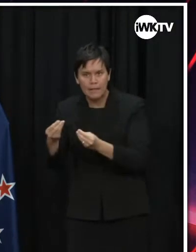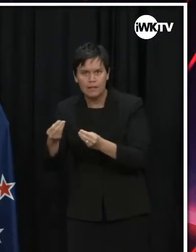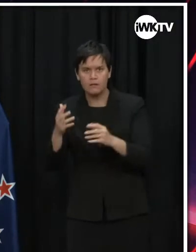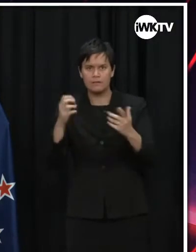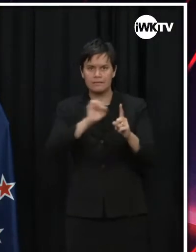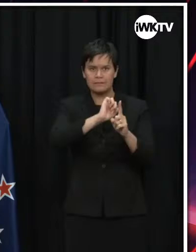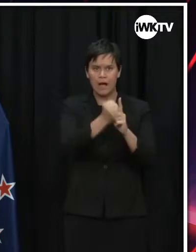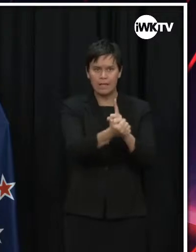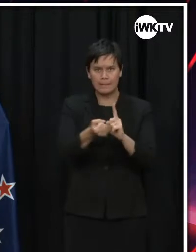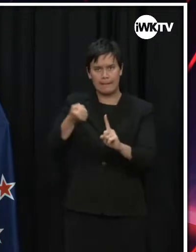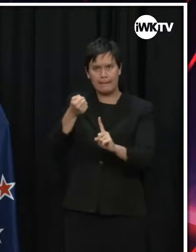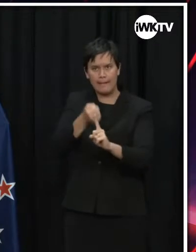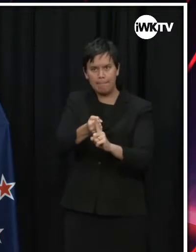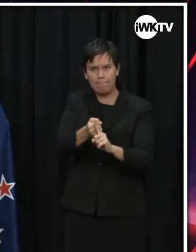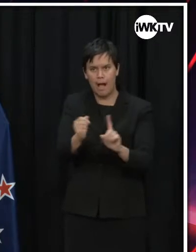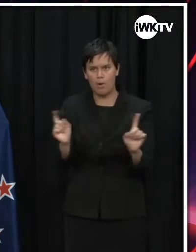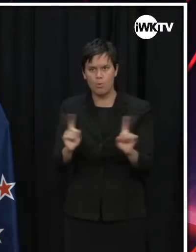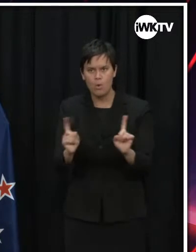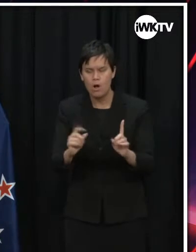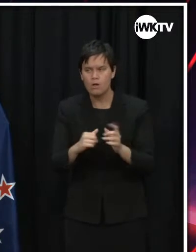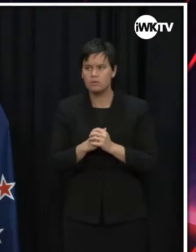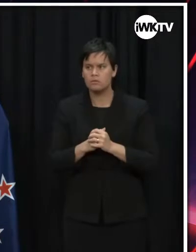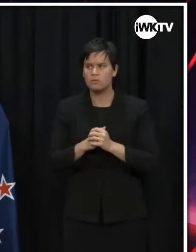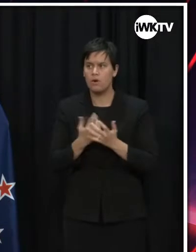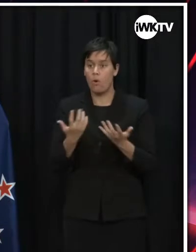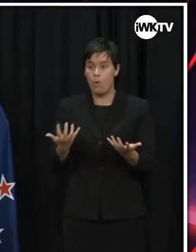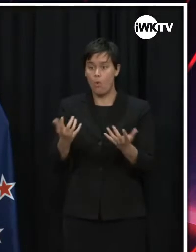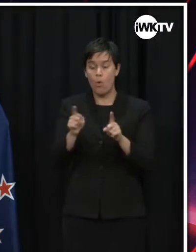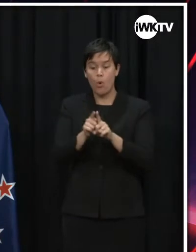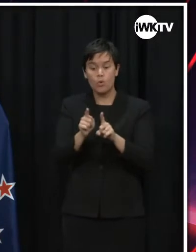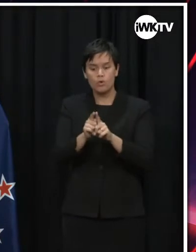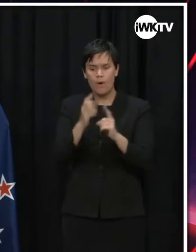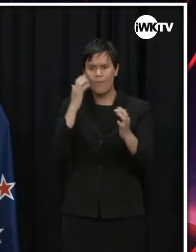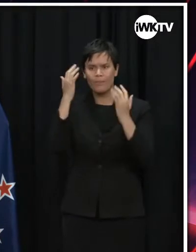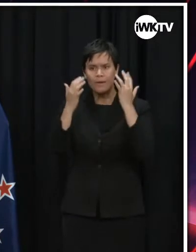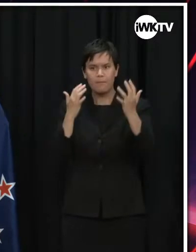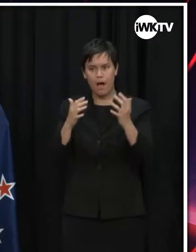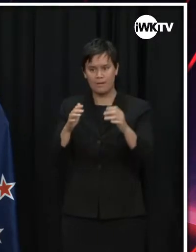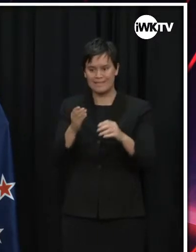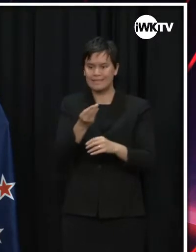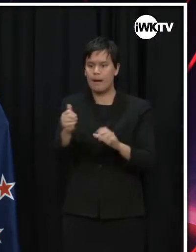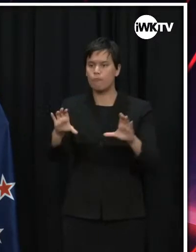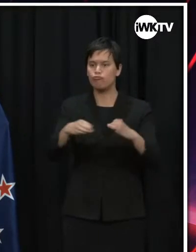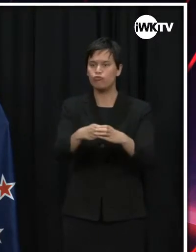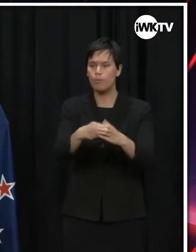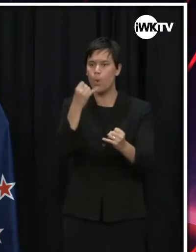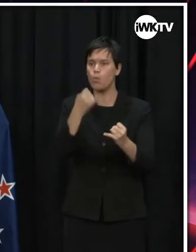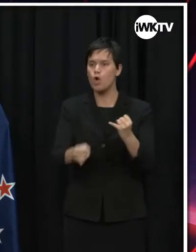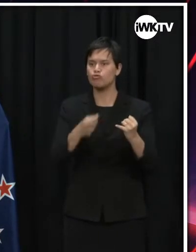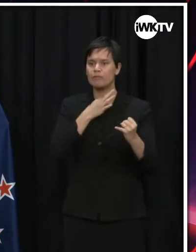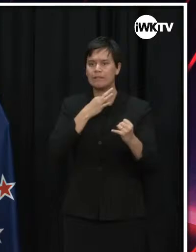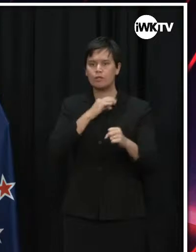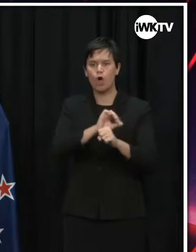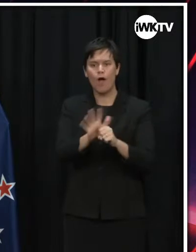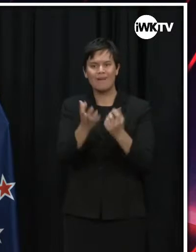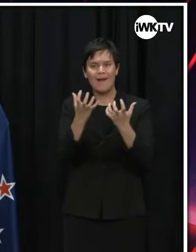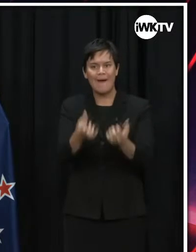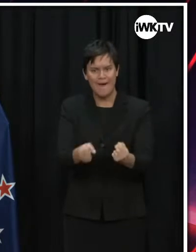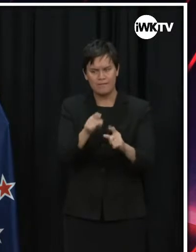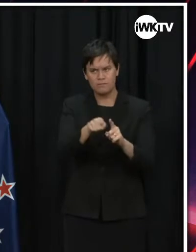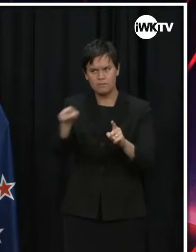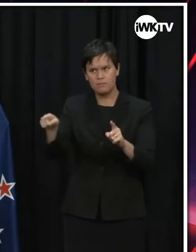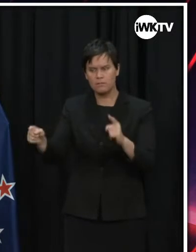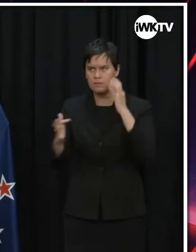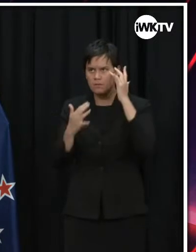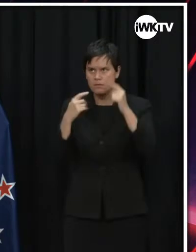broadly, including the impact on any particularly at-risk populations. Finally, we consider whether